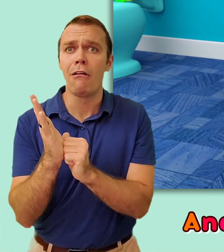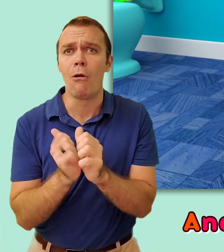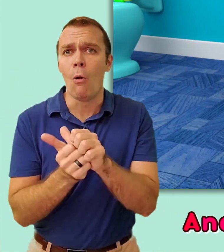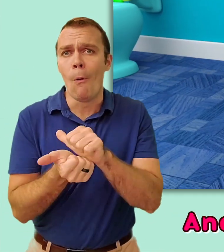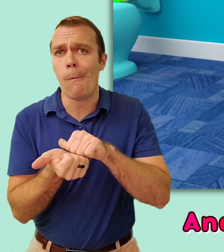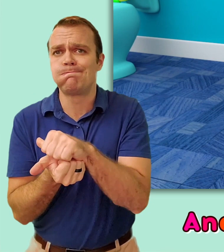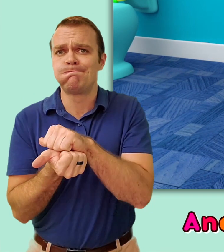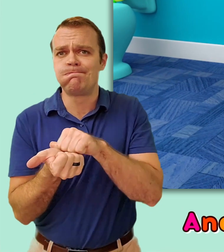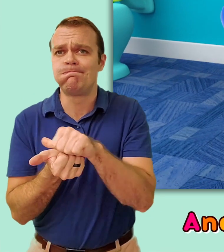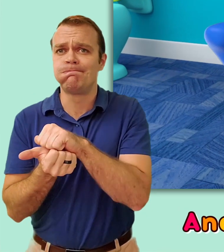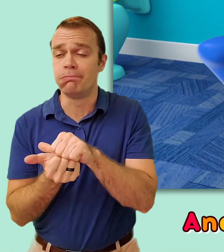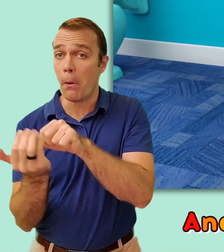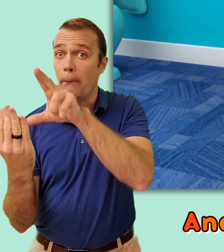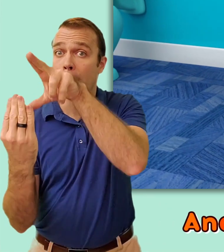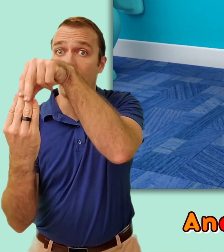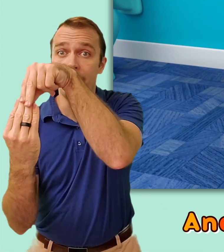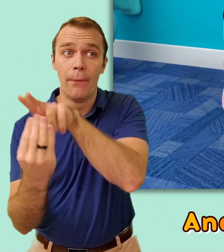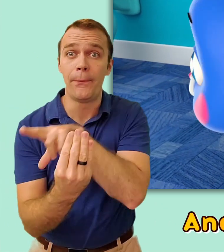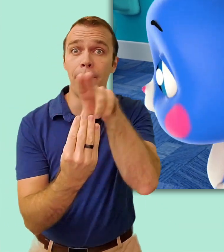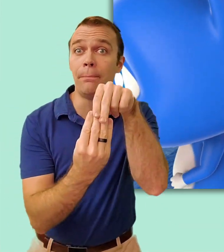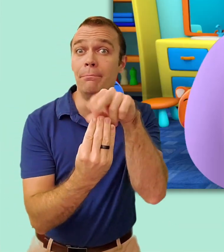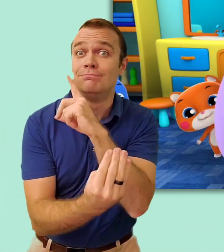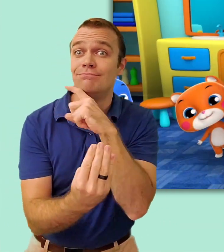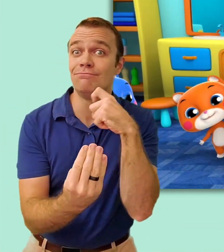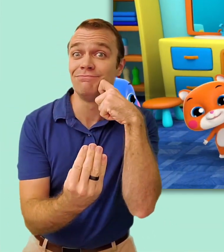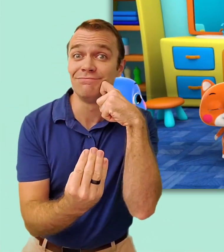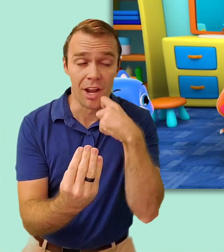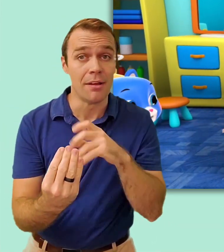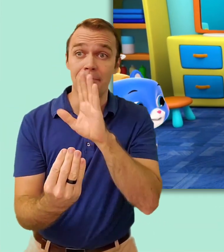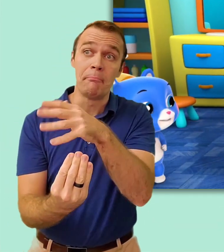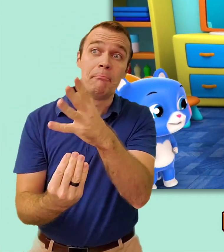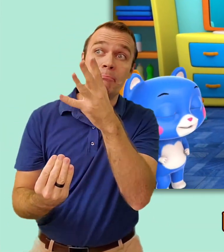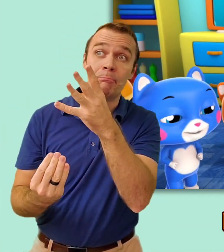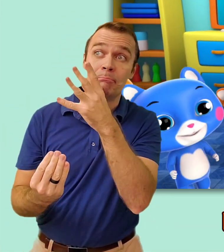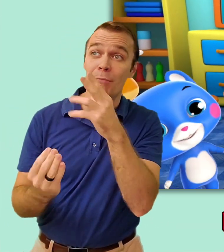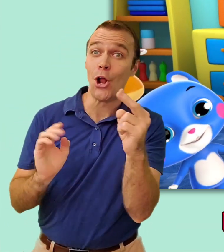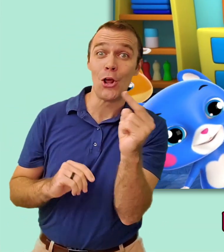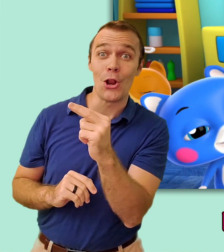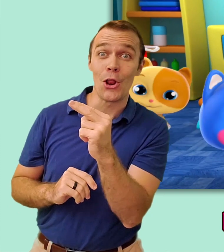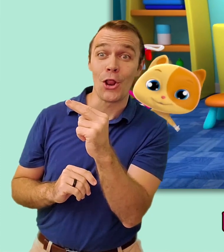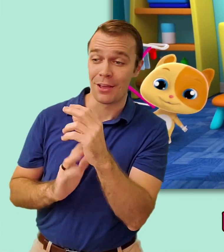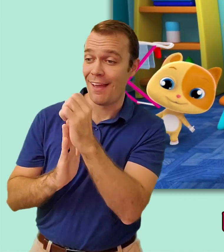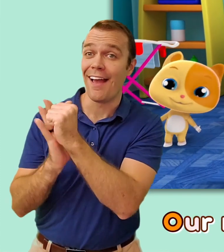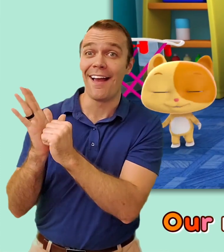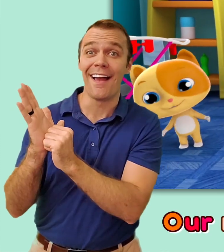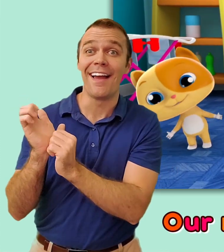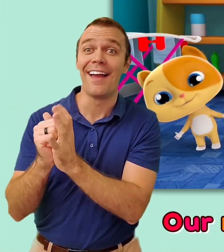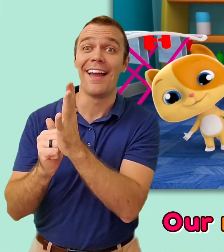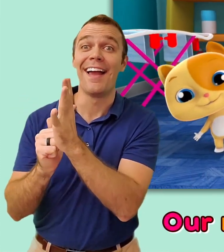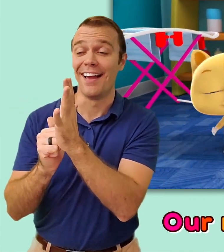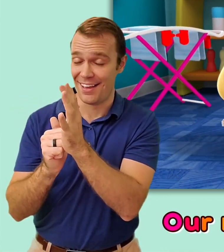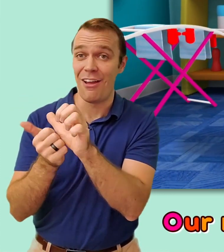mittens and hung them out to dry. Oh, mother dear, look here,